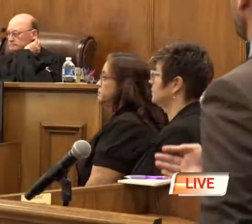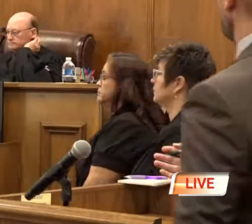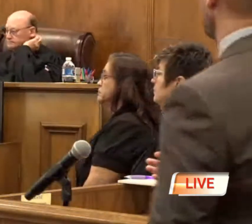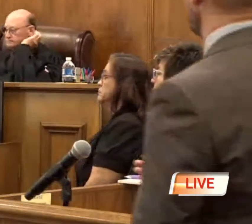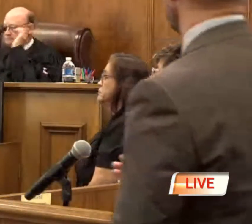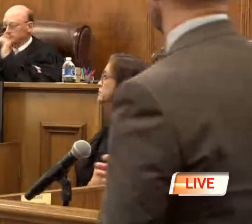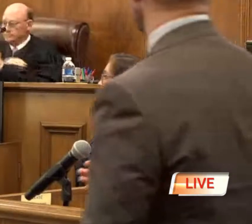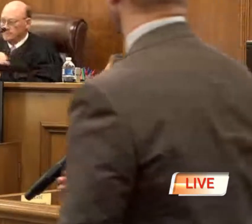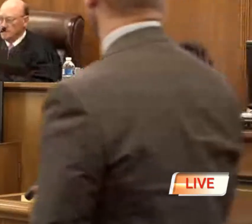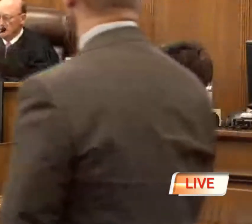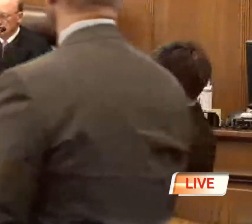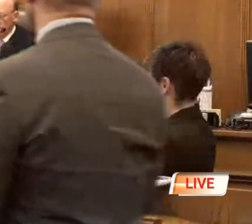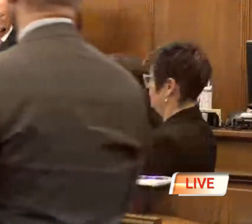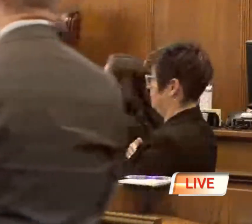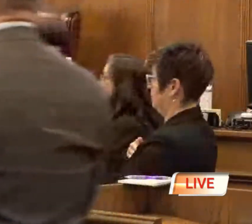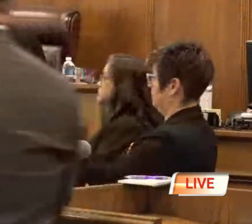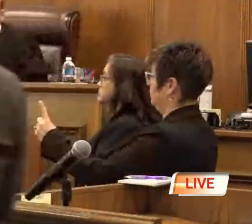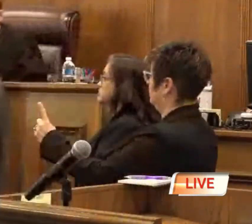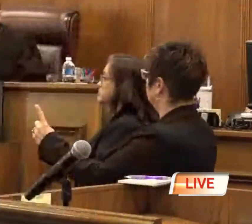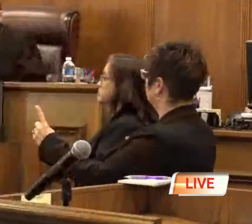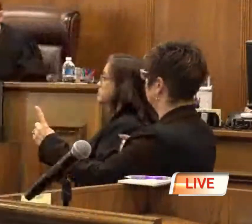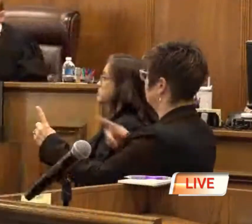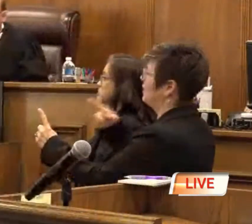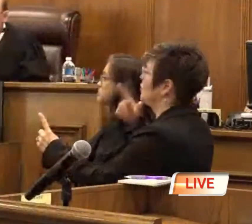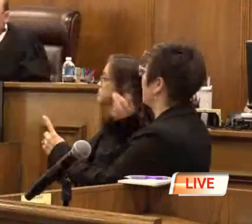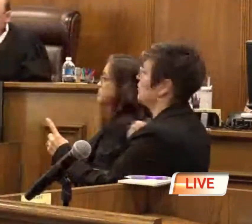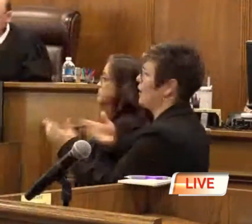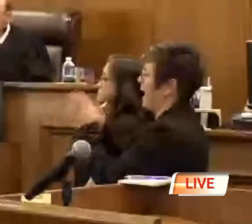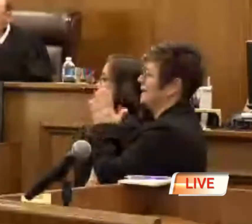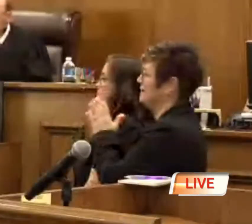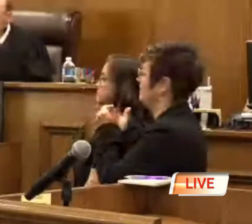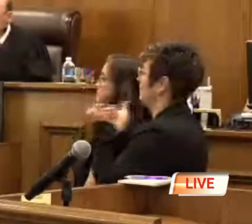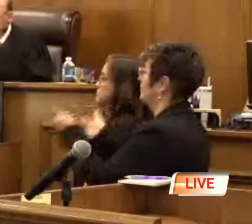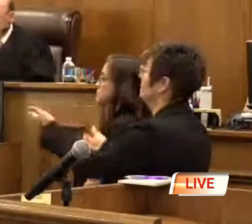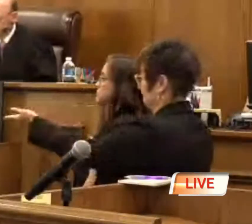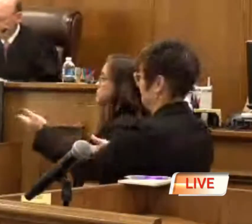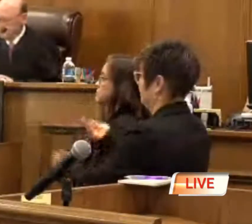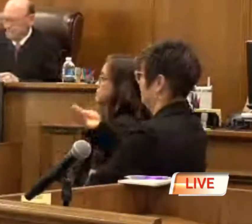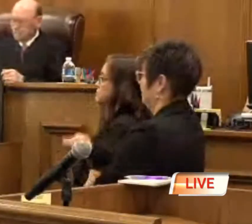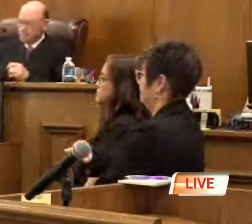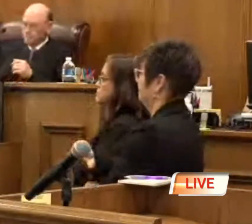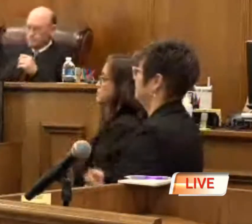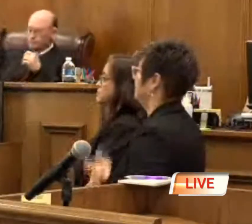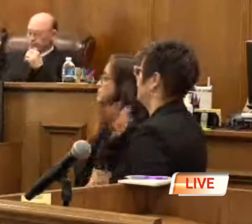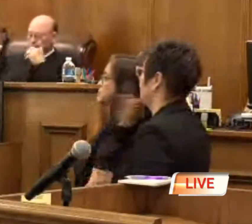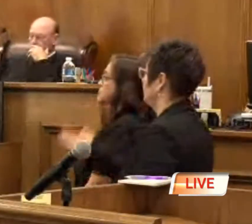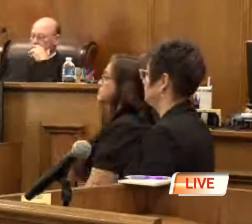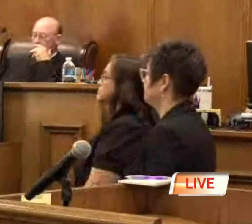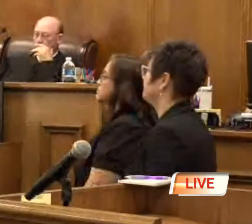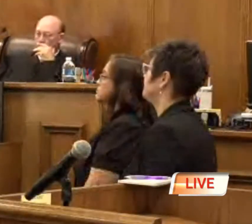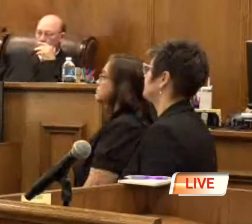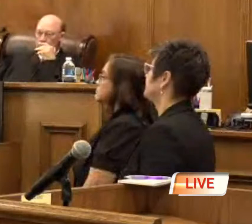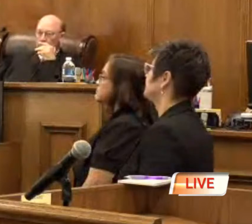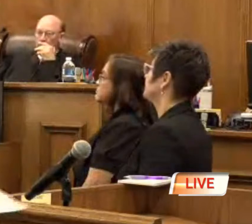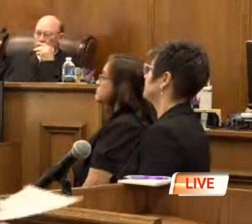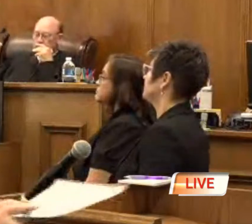If I may approach the witness again, Your Honor? Yeah, you don't have to ask. Yes, I probably had that back for me, Ms. Starks. Thank you so much.